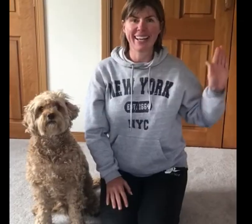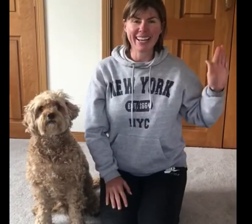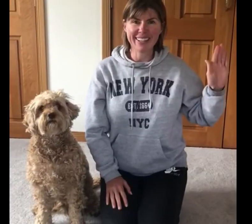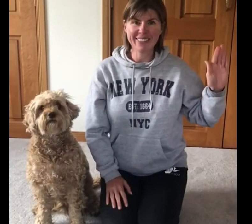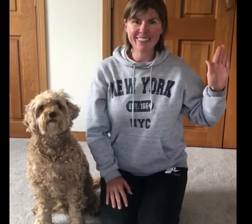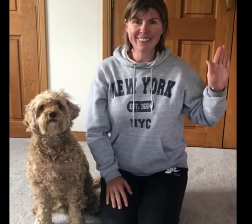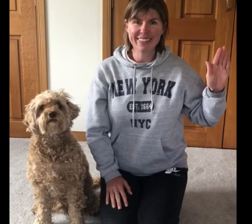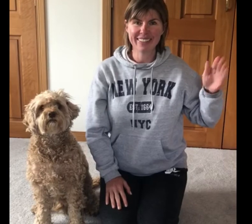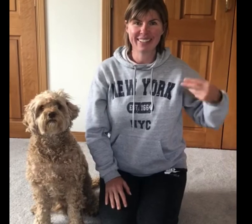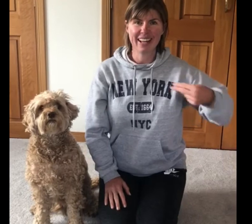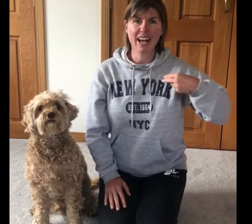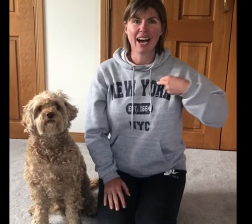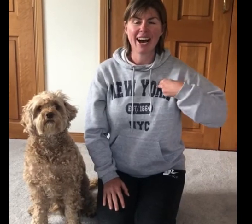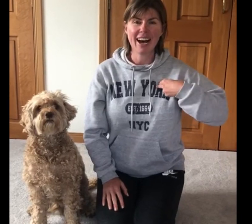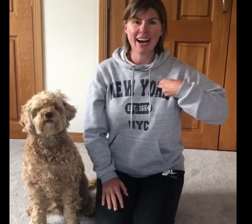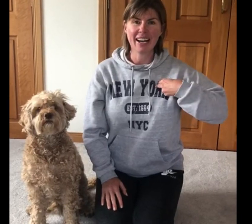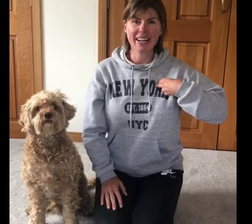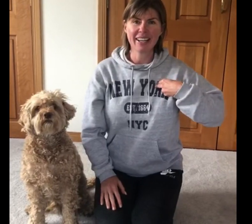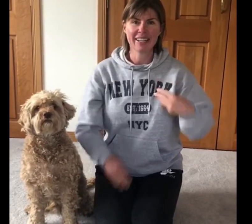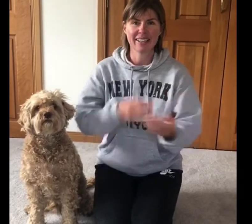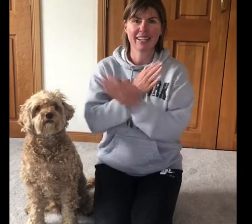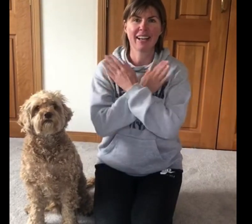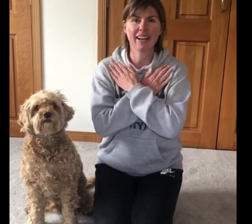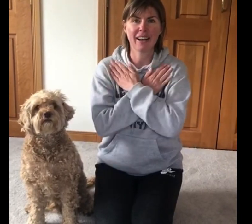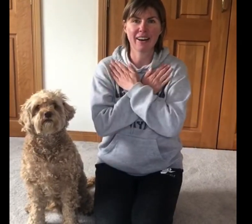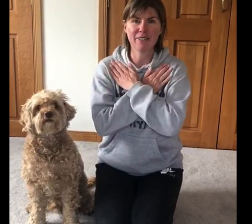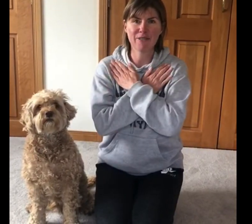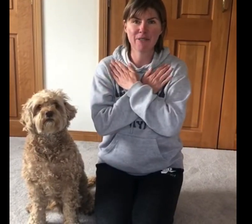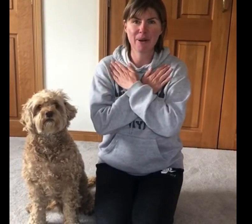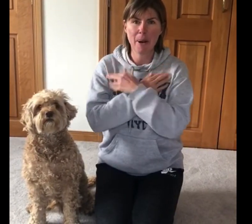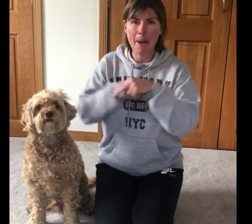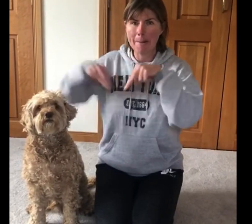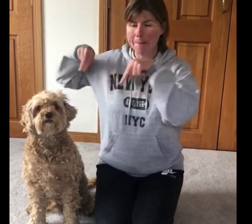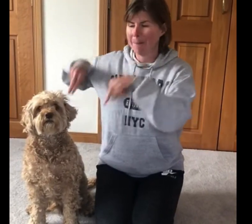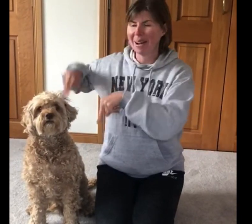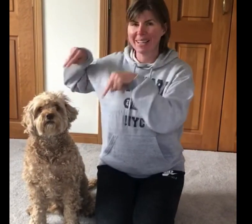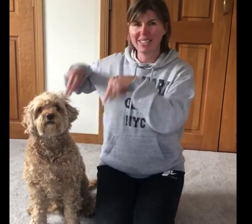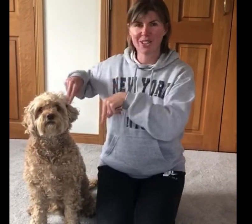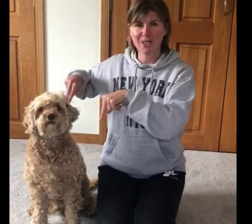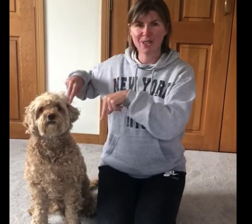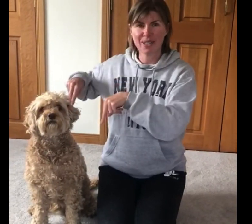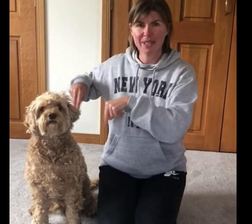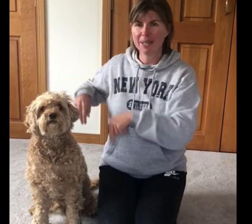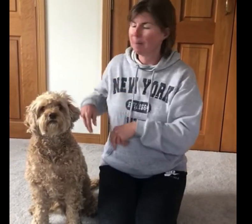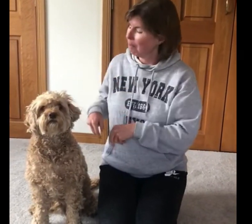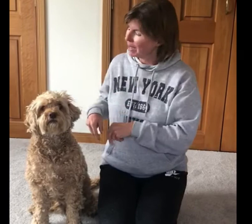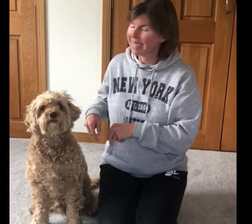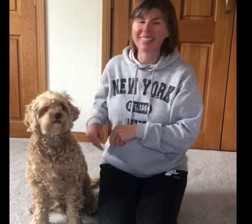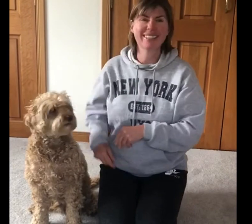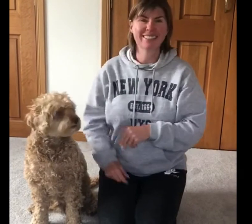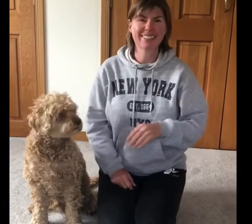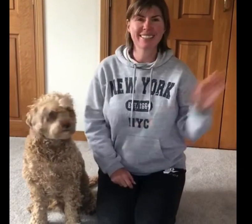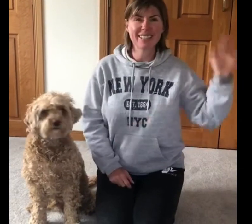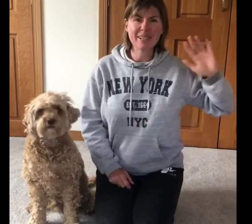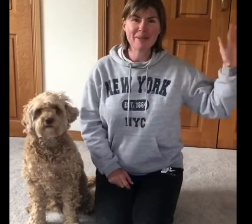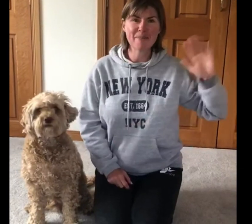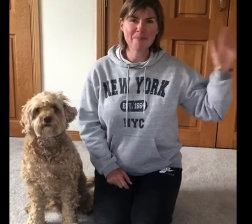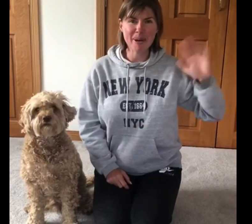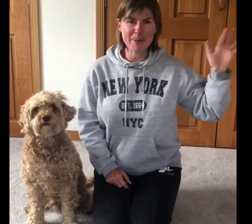Hello. I love my dog, Buddy.